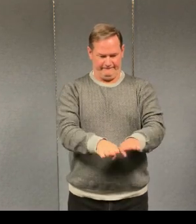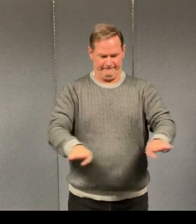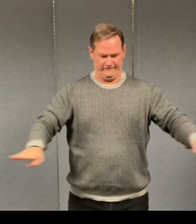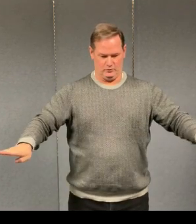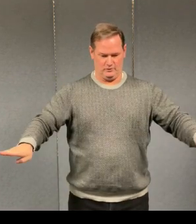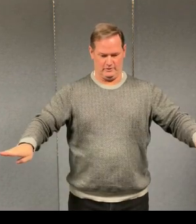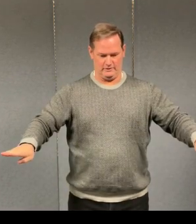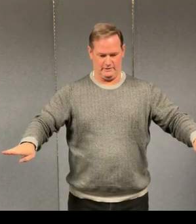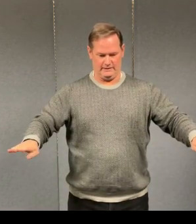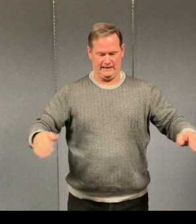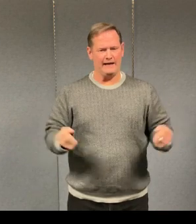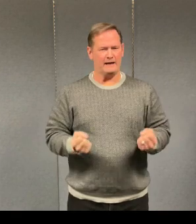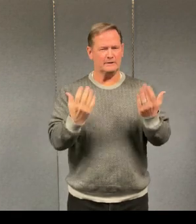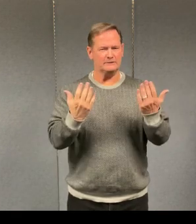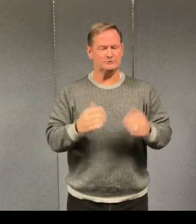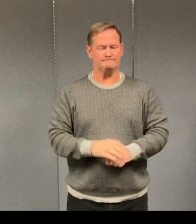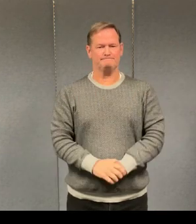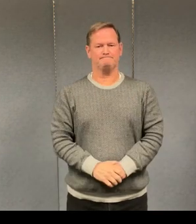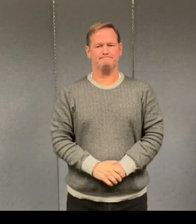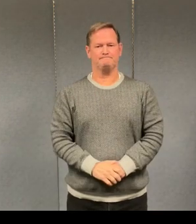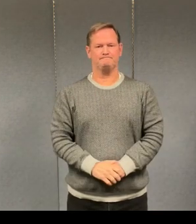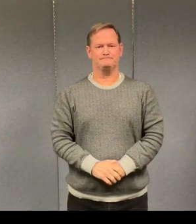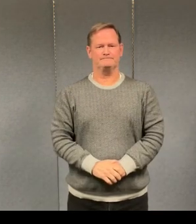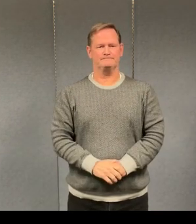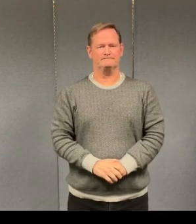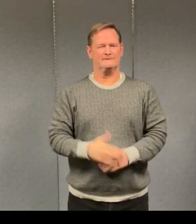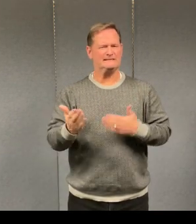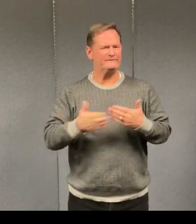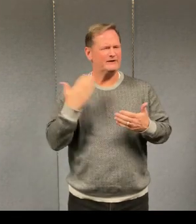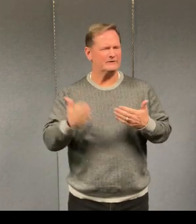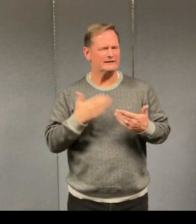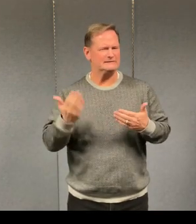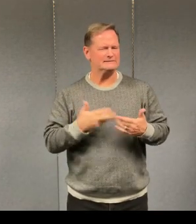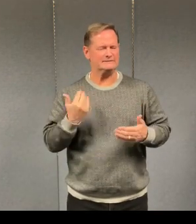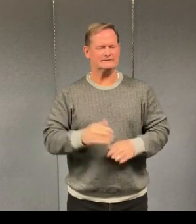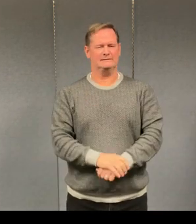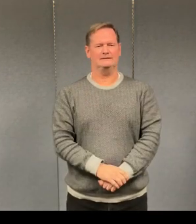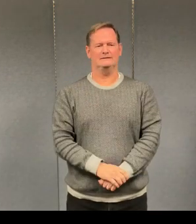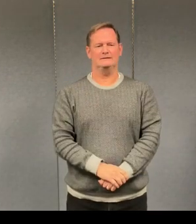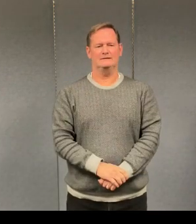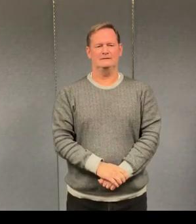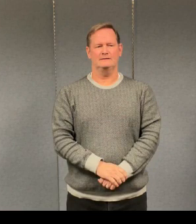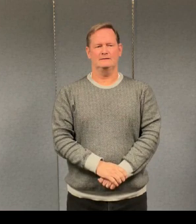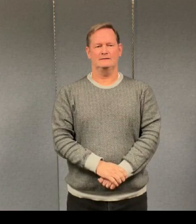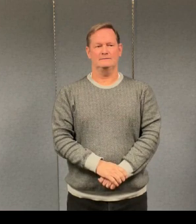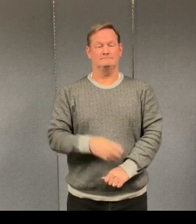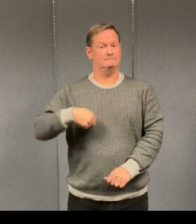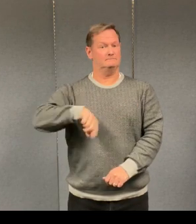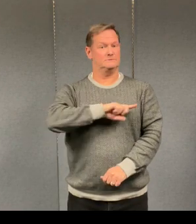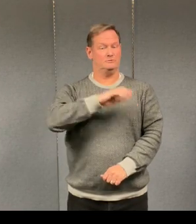one? This one's super easy, isn't it? We know each side is 10